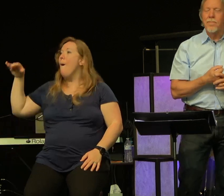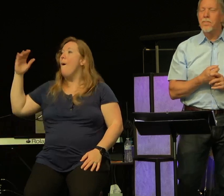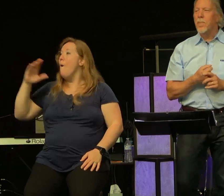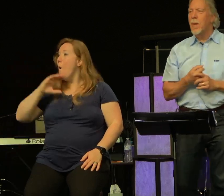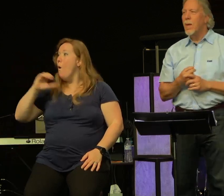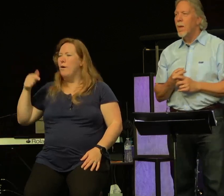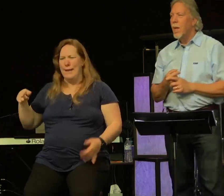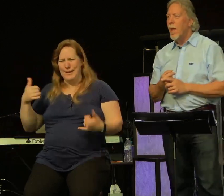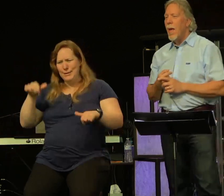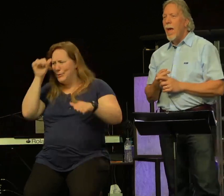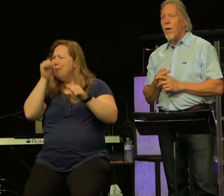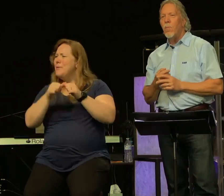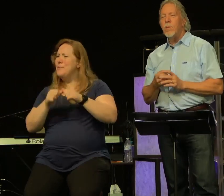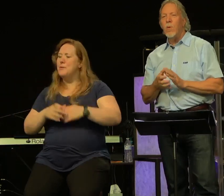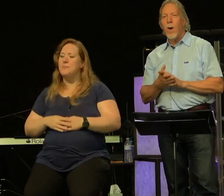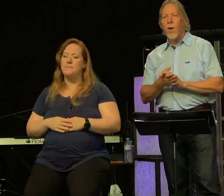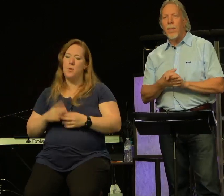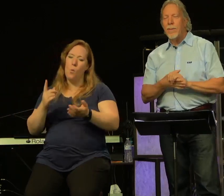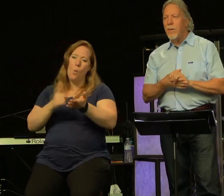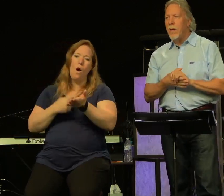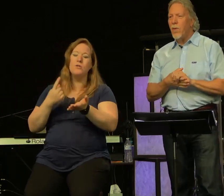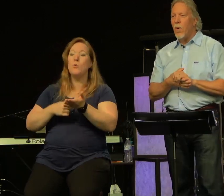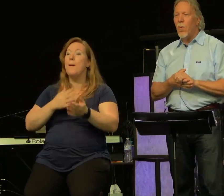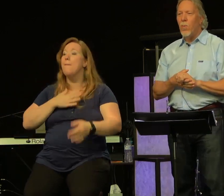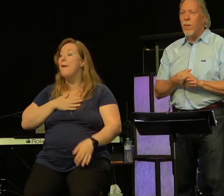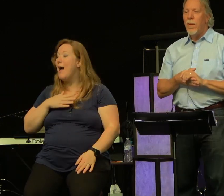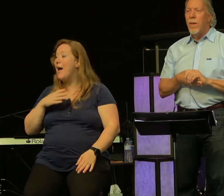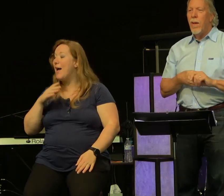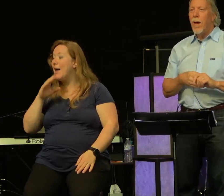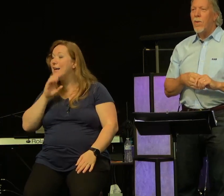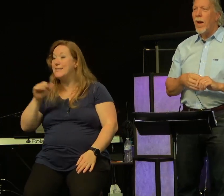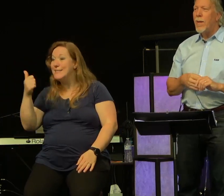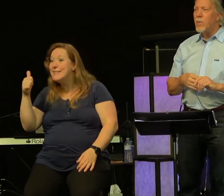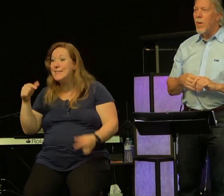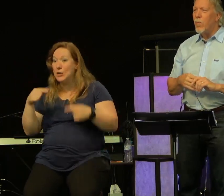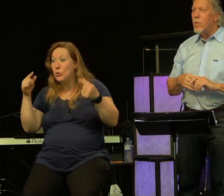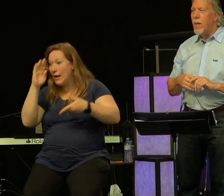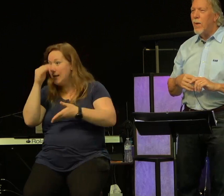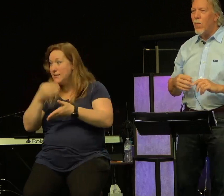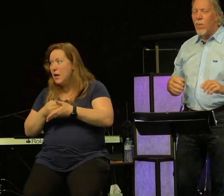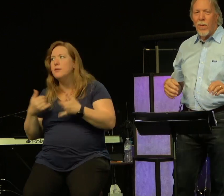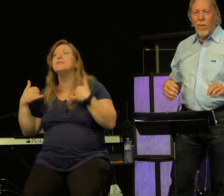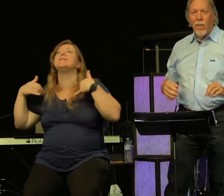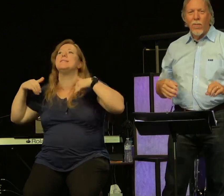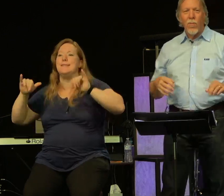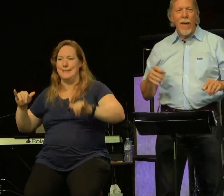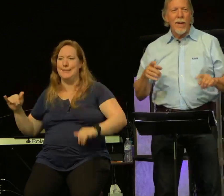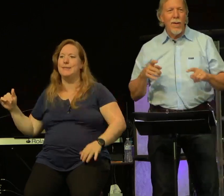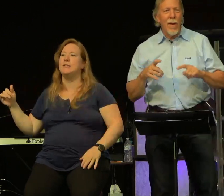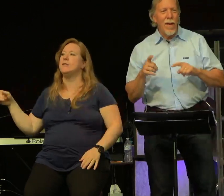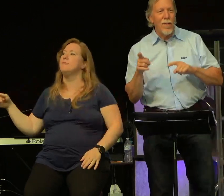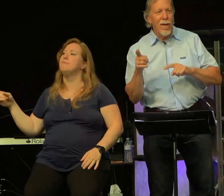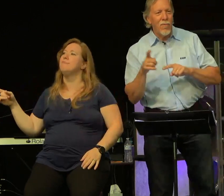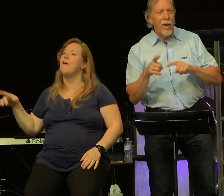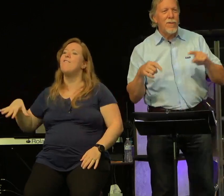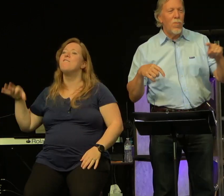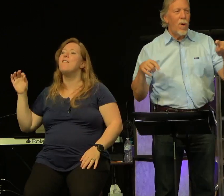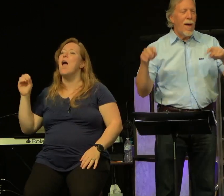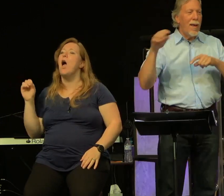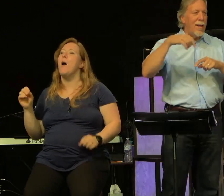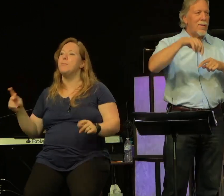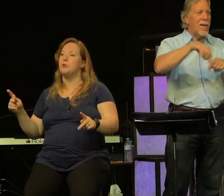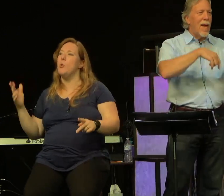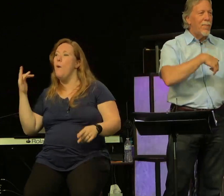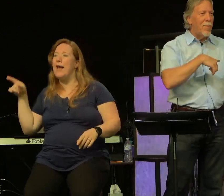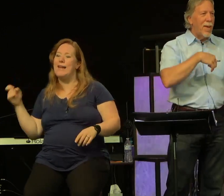that. And every once in a while, my 10-year-old grandson will still find a reason why